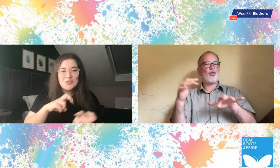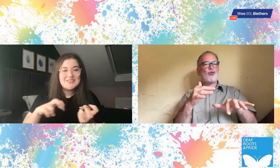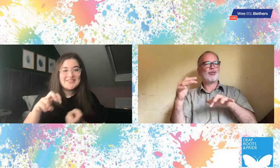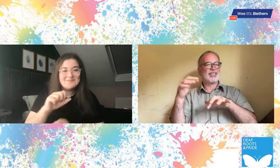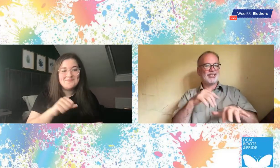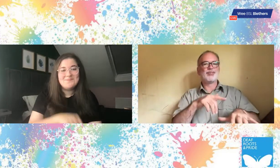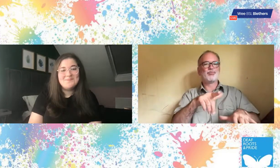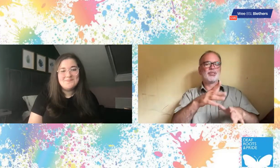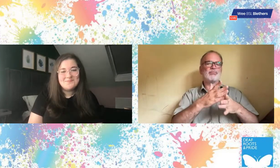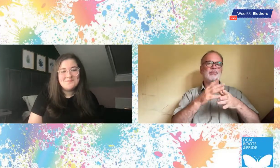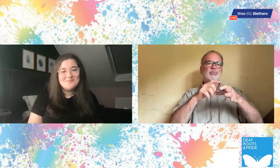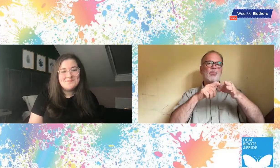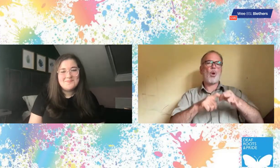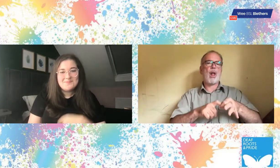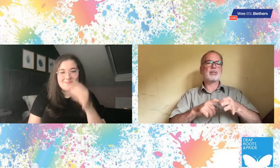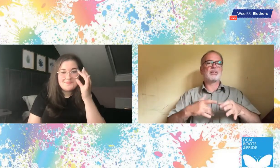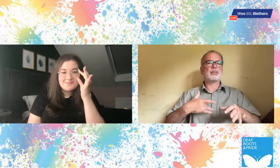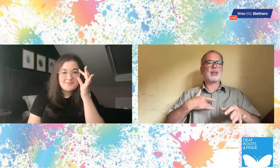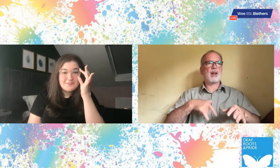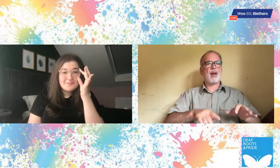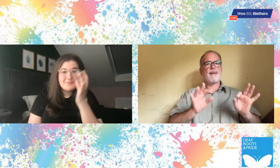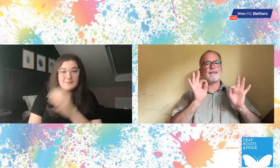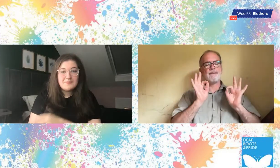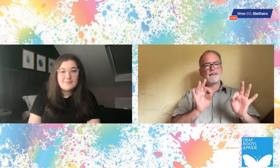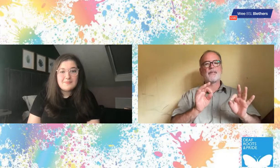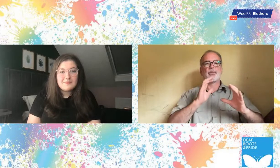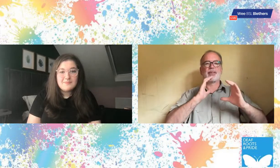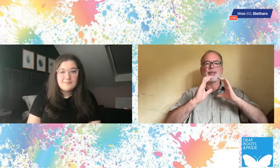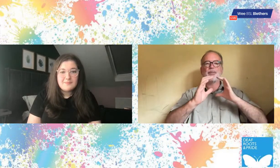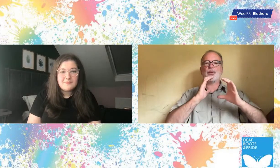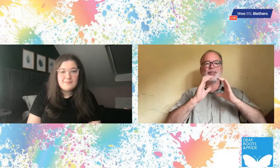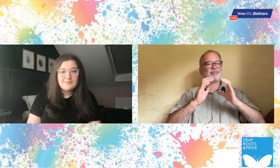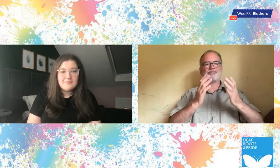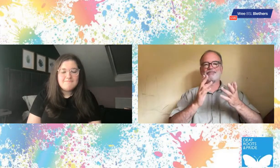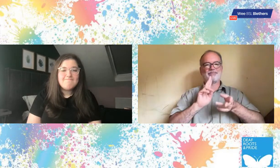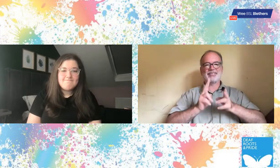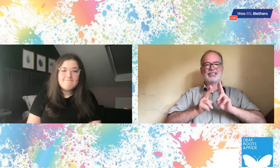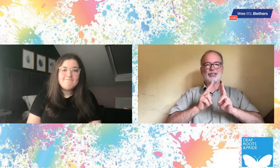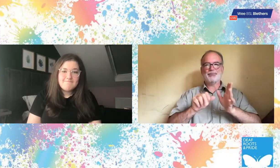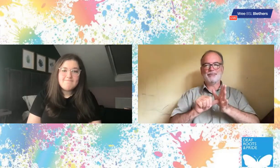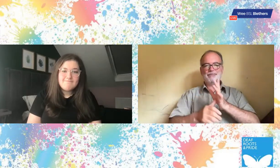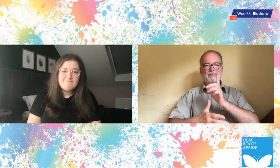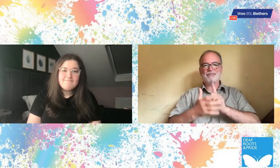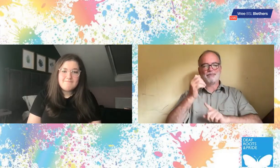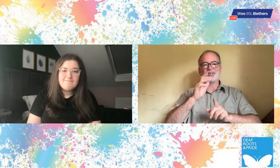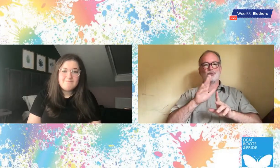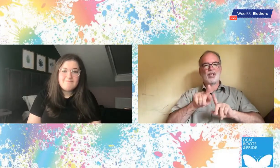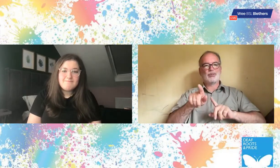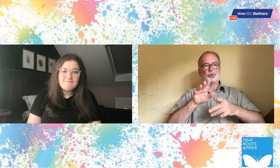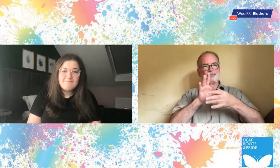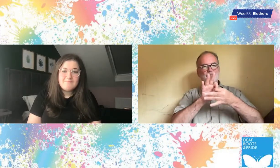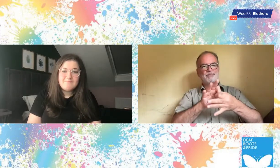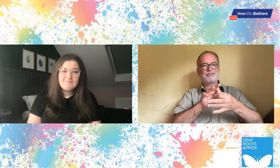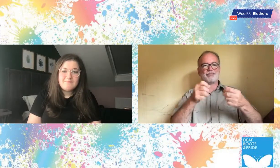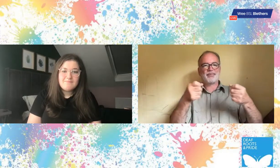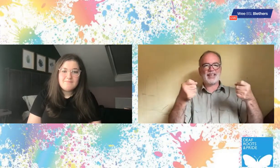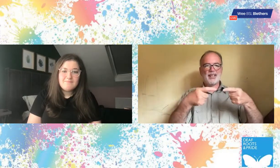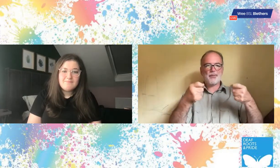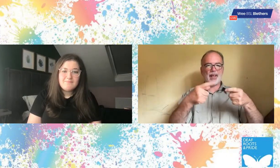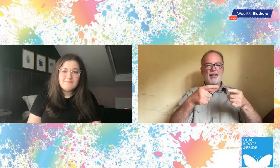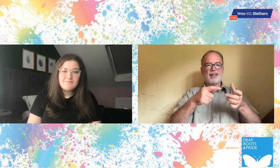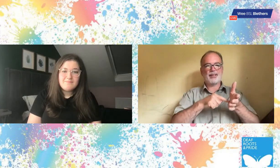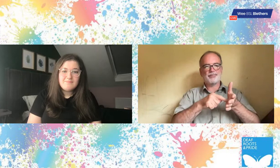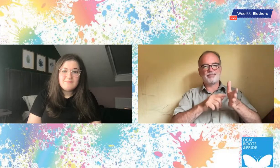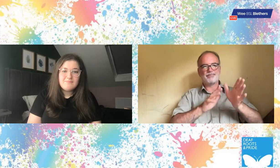population areas of England, where, people will come regularly. So the quality of life is lovely,